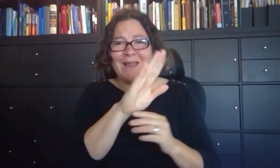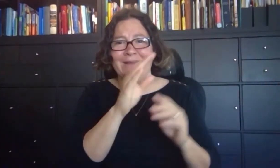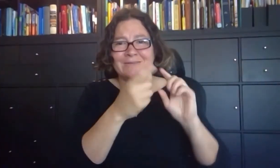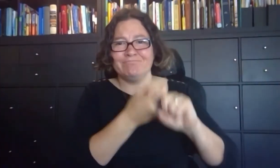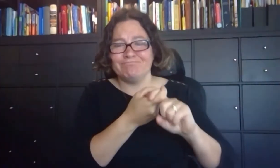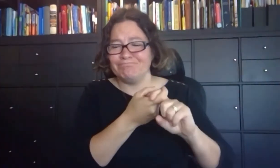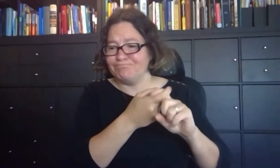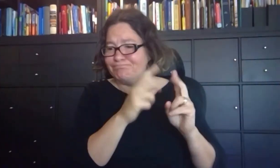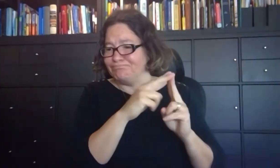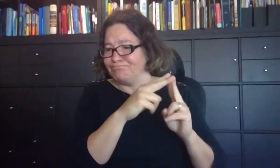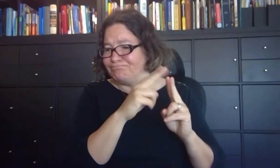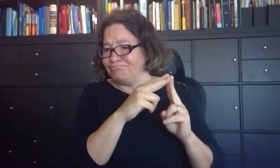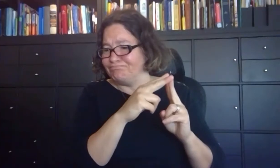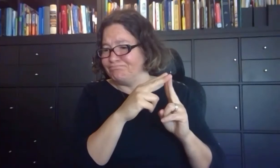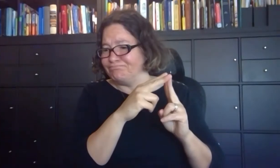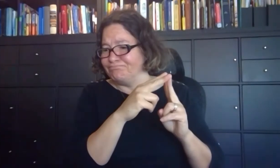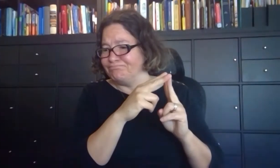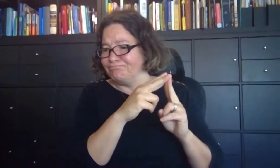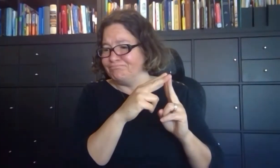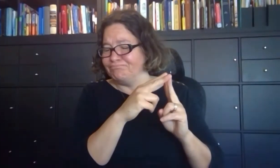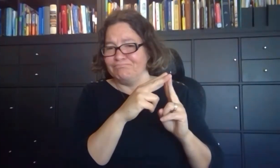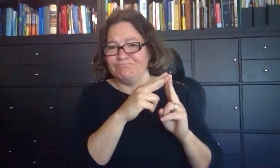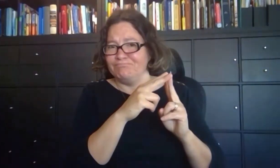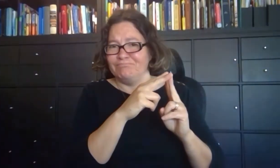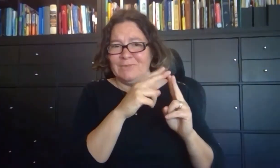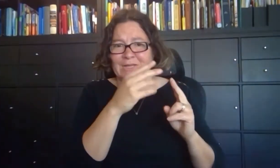safe with our own old stories